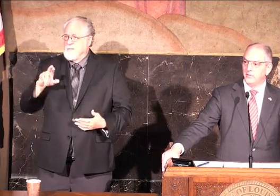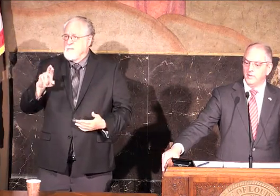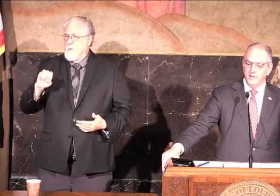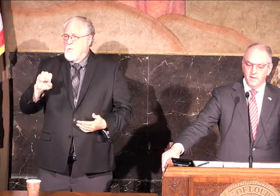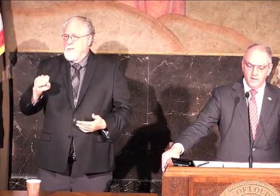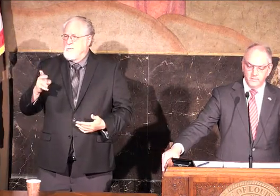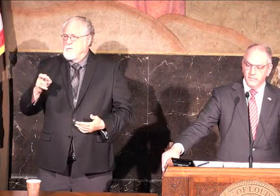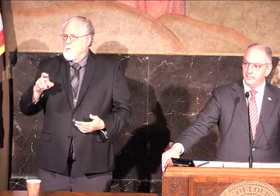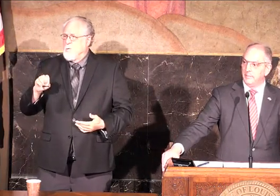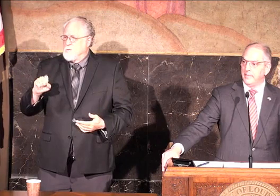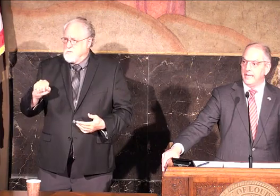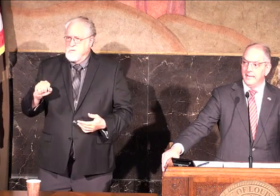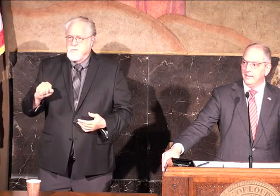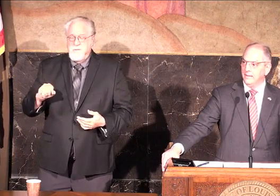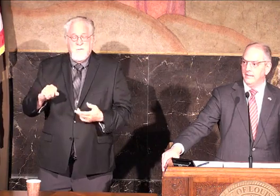it's